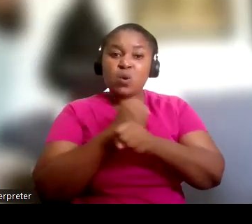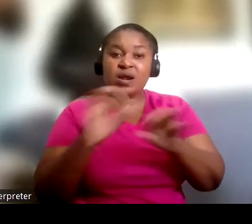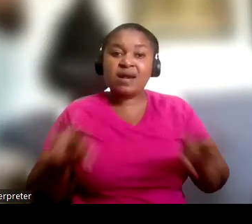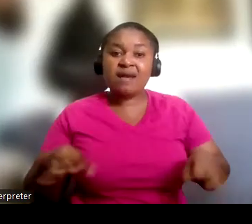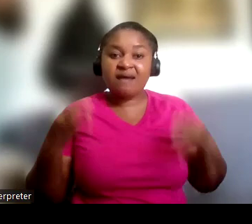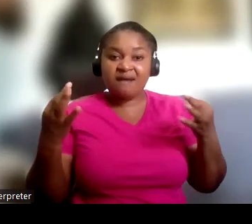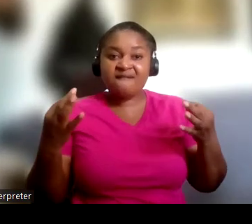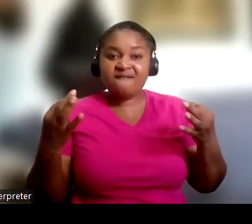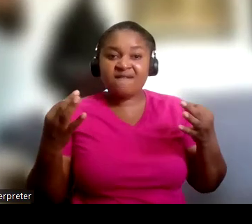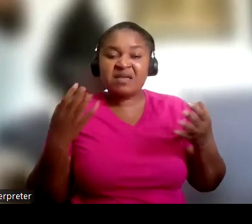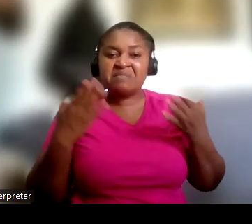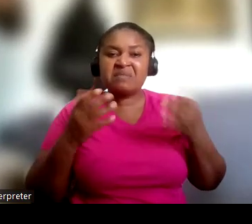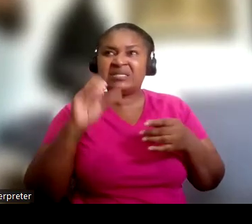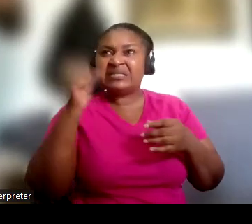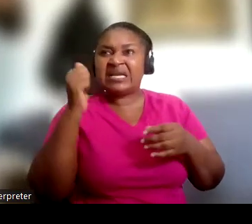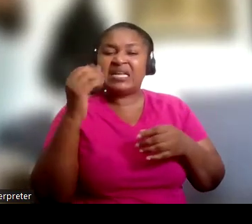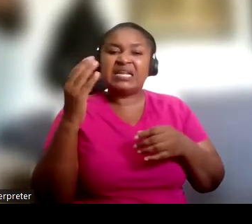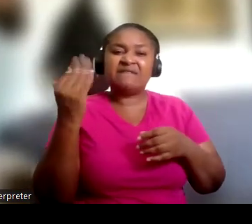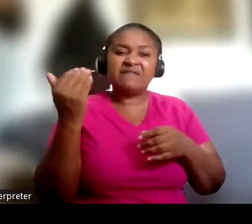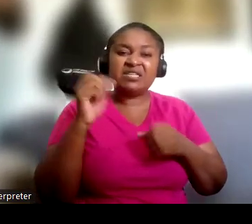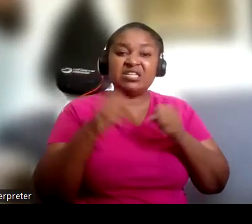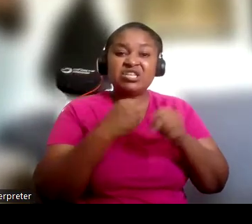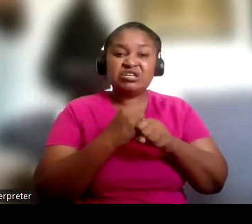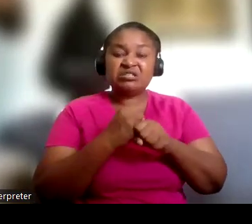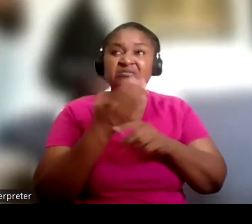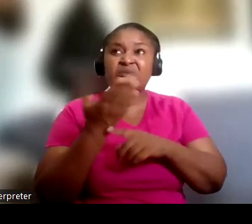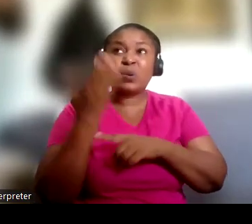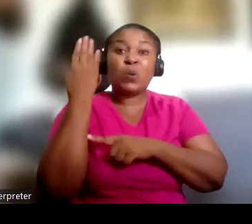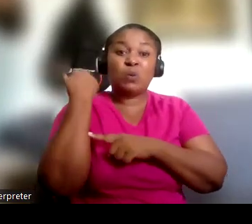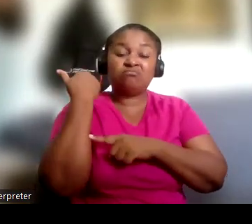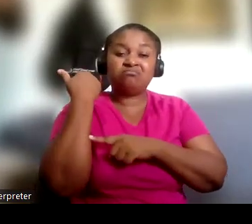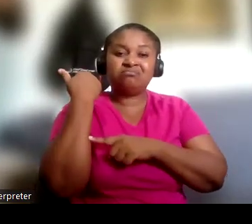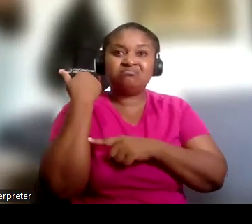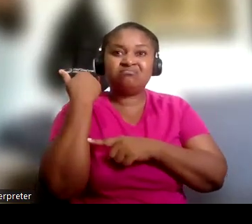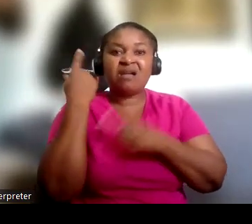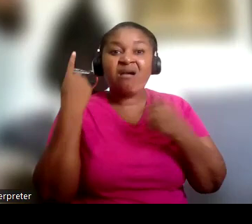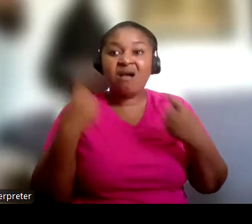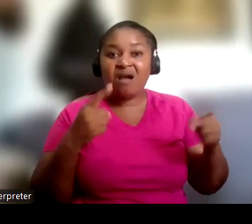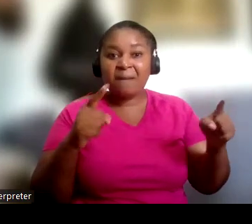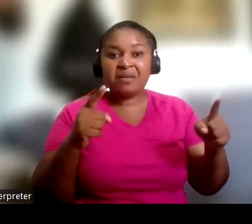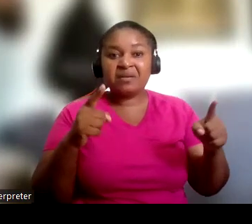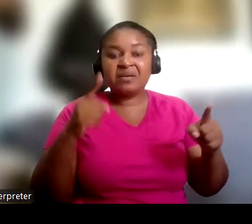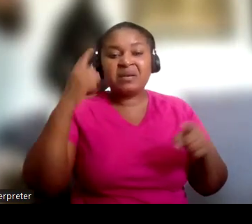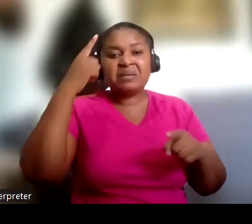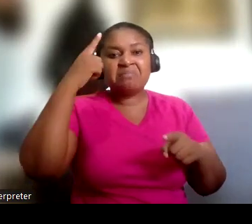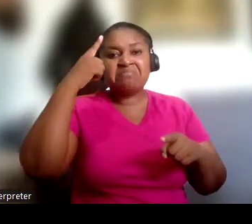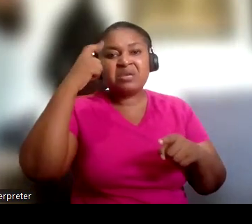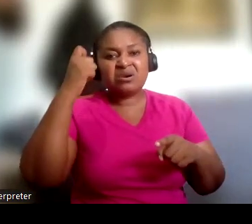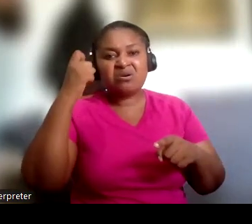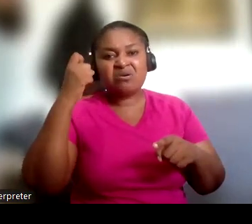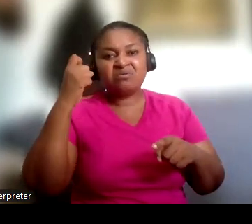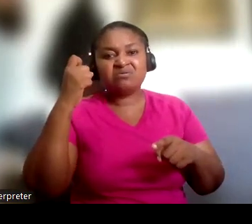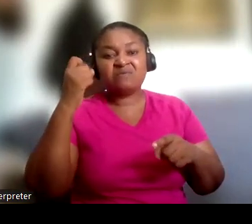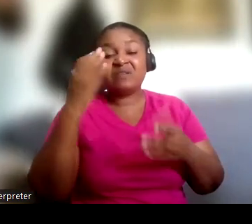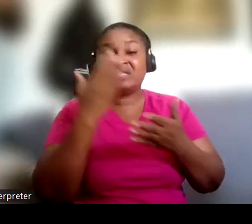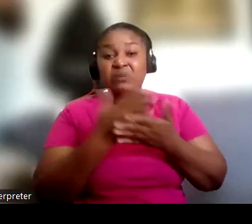15 years, has been as a result of something that I